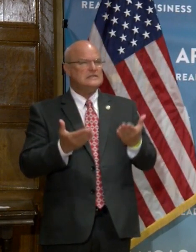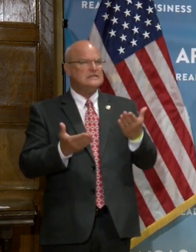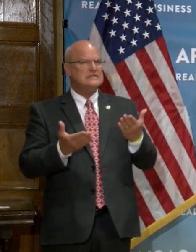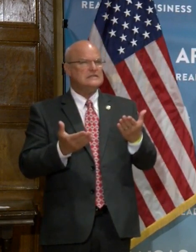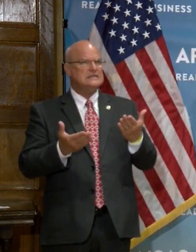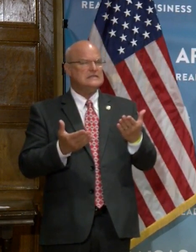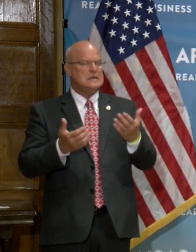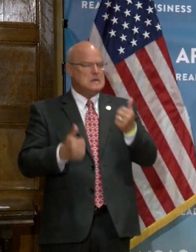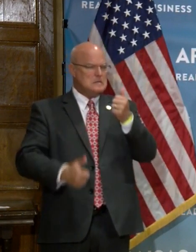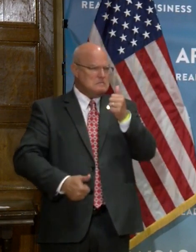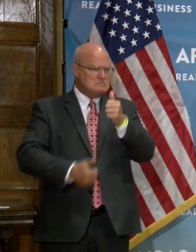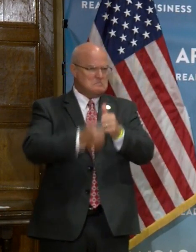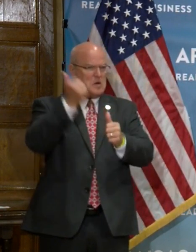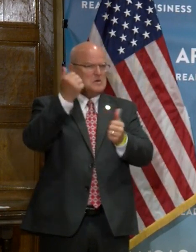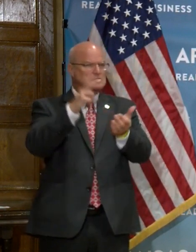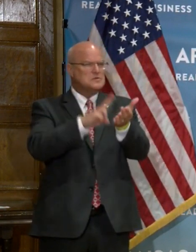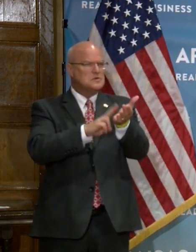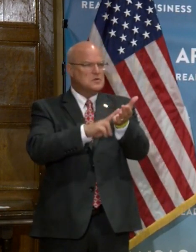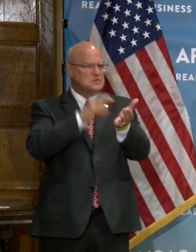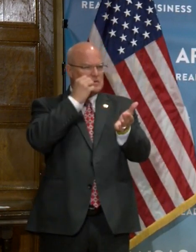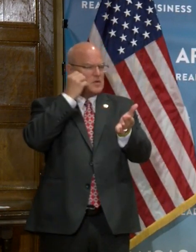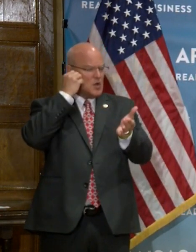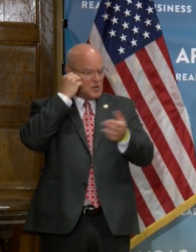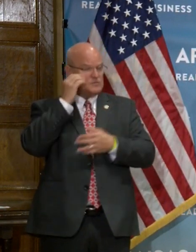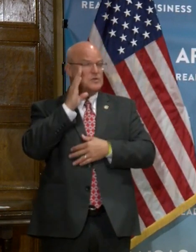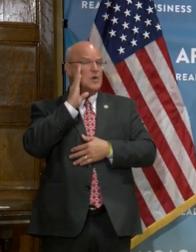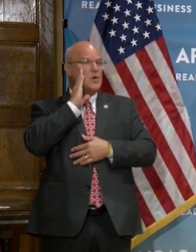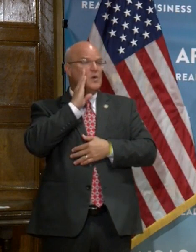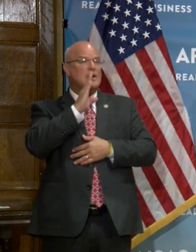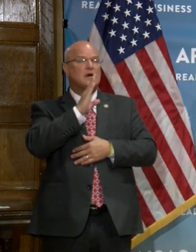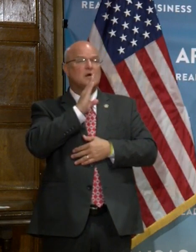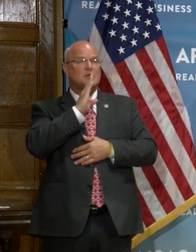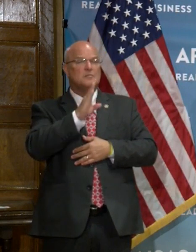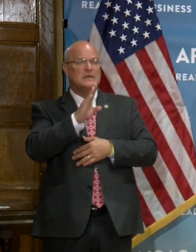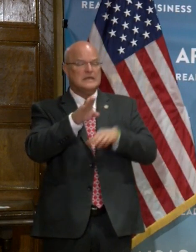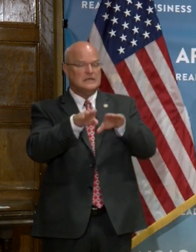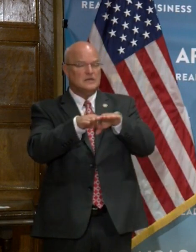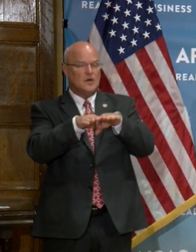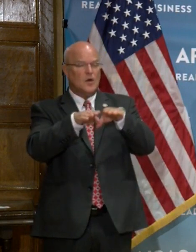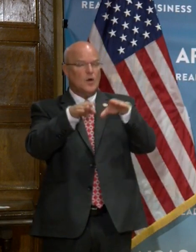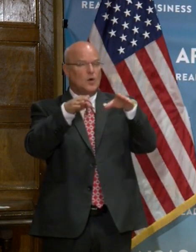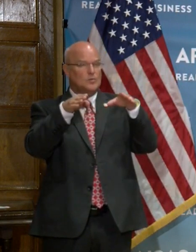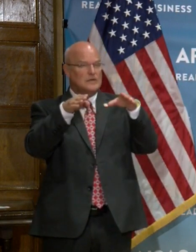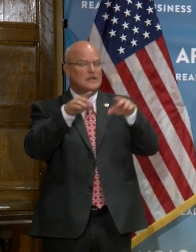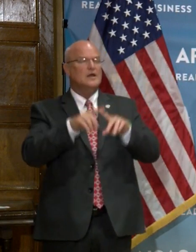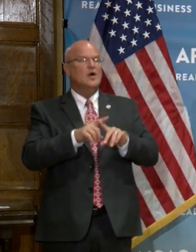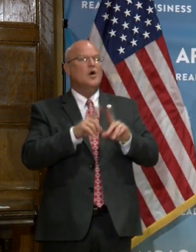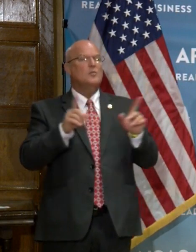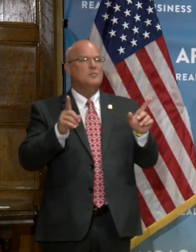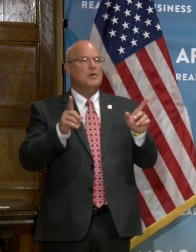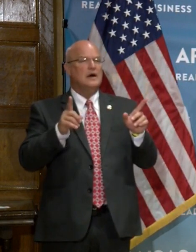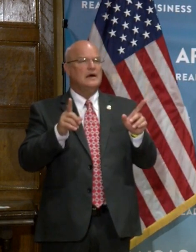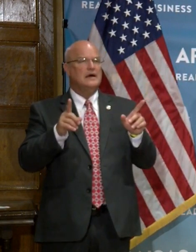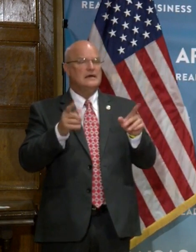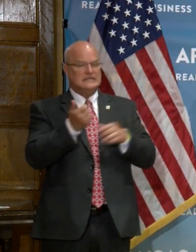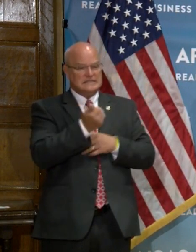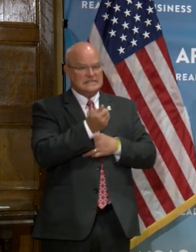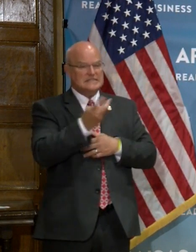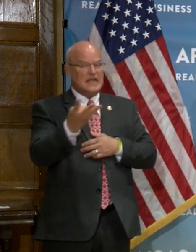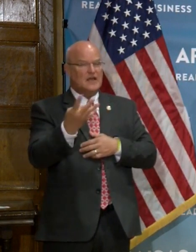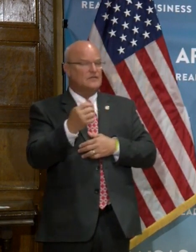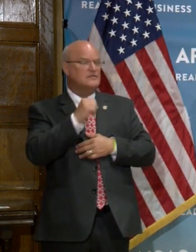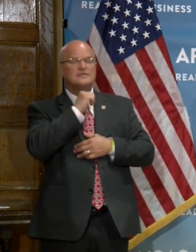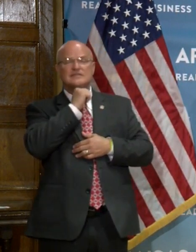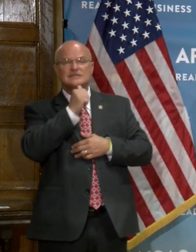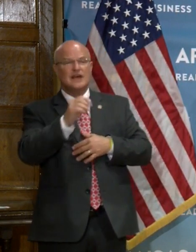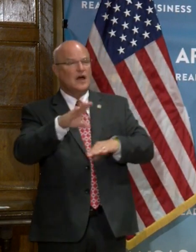I think a majority of the nursing homes will be subject to that reopening. but there will be a significant number that will